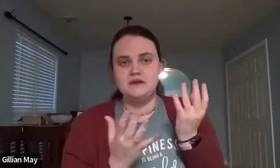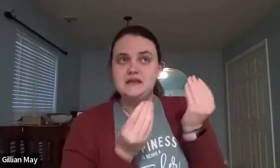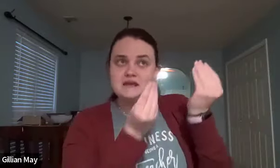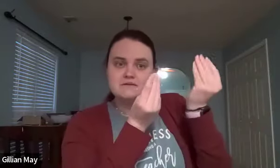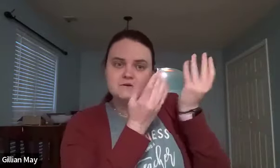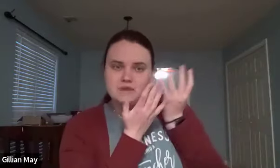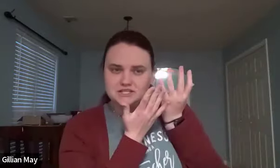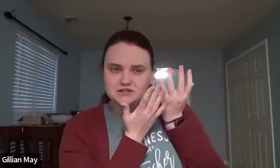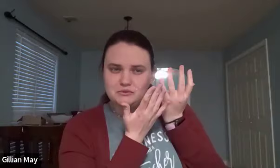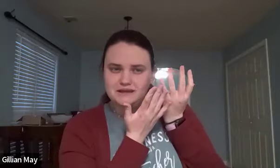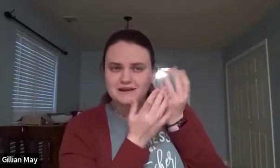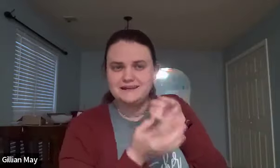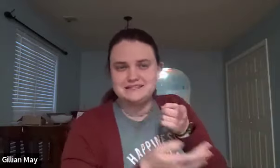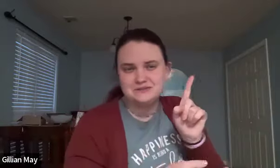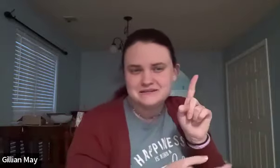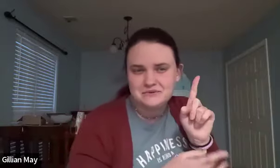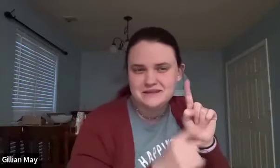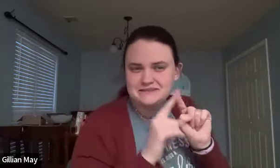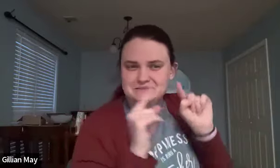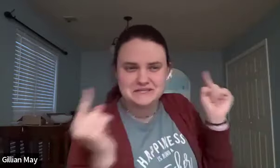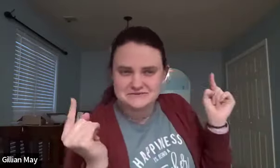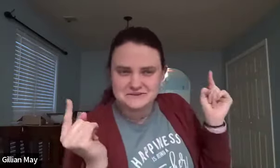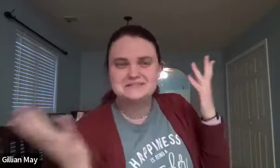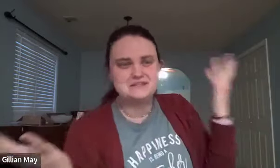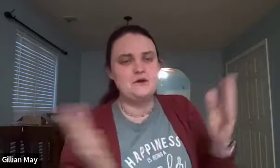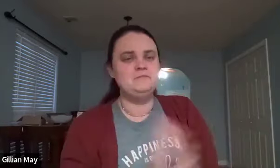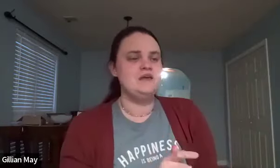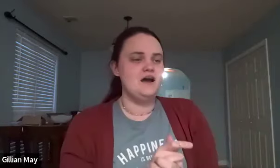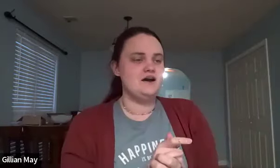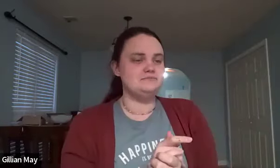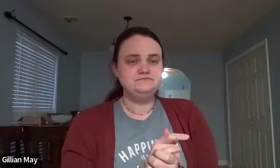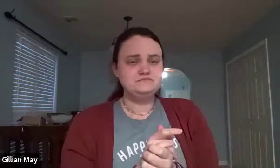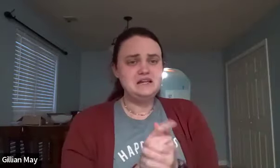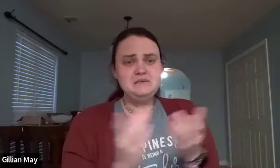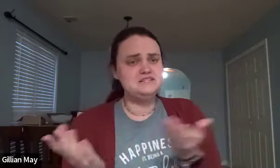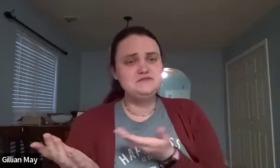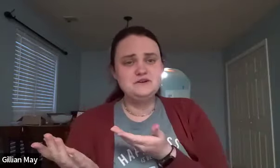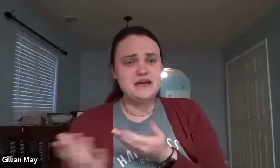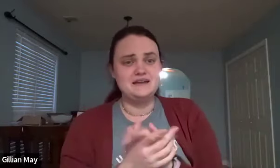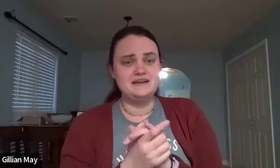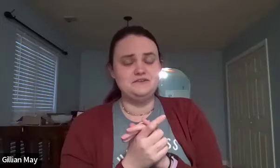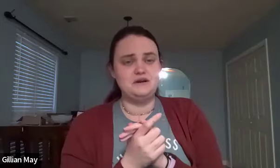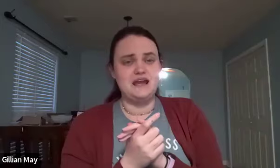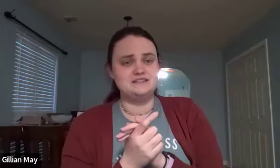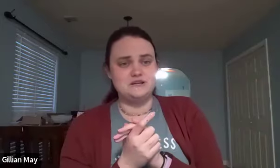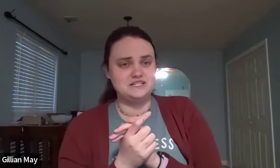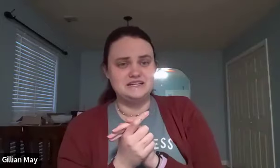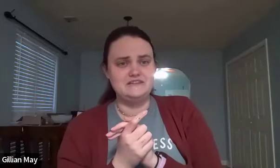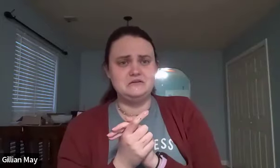an informational point, not an insulting point. There's a big difference. So please don't feel bad if you want to ask a question, anything that you're like,